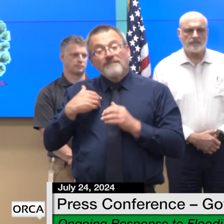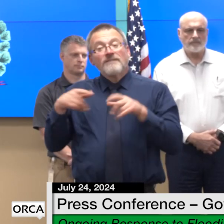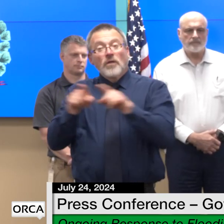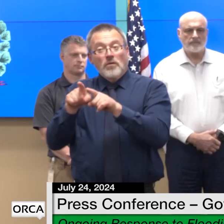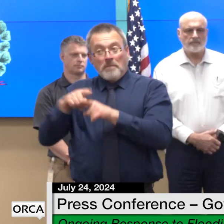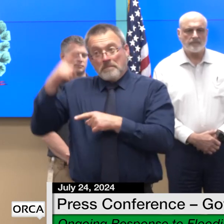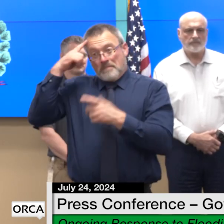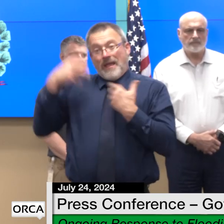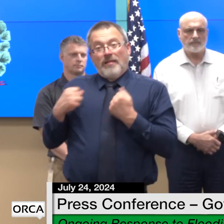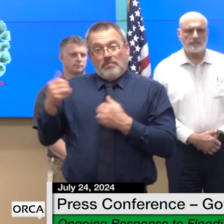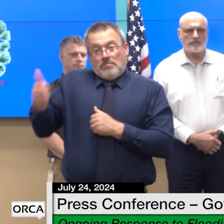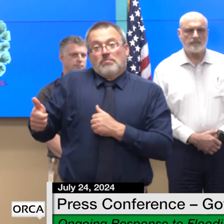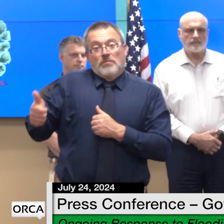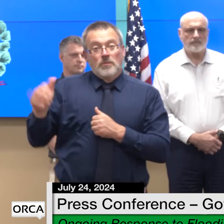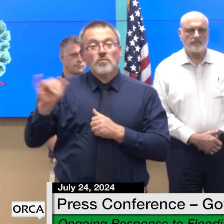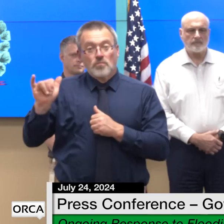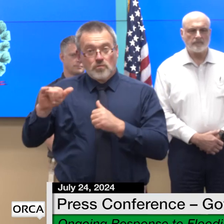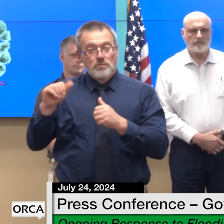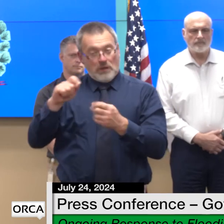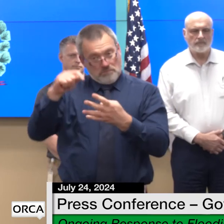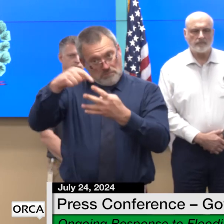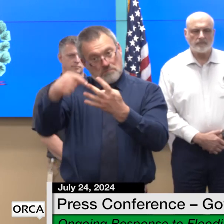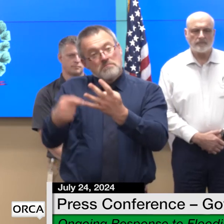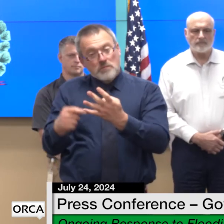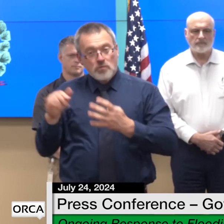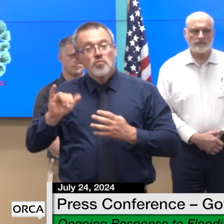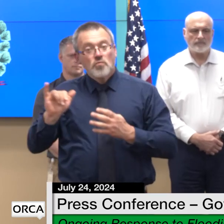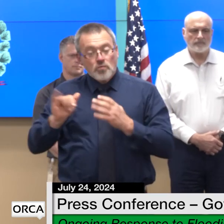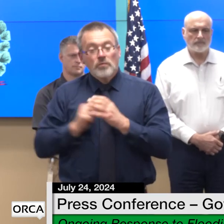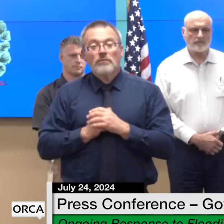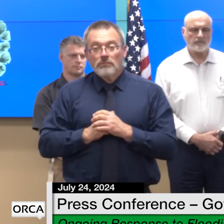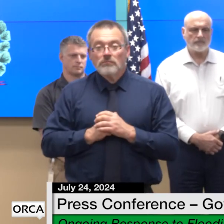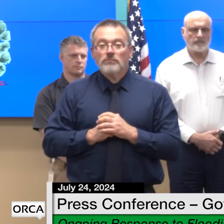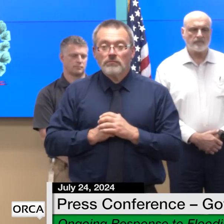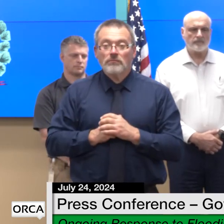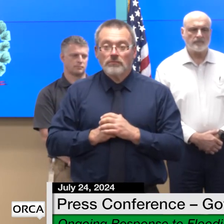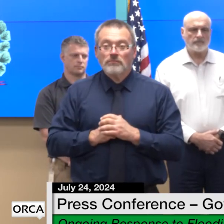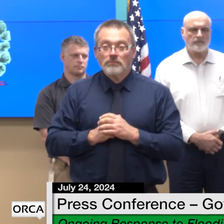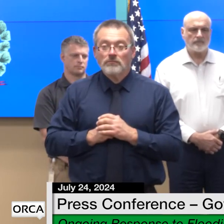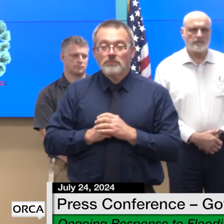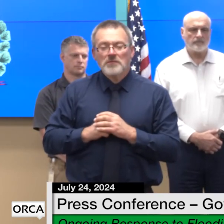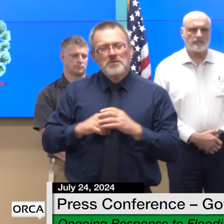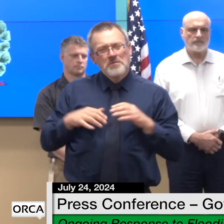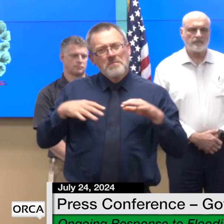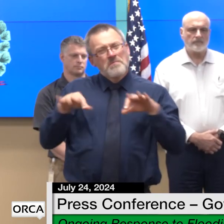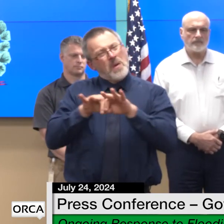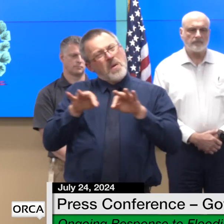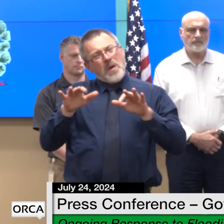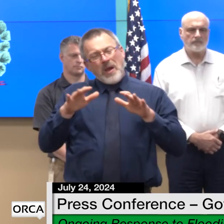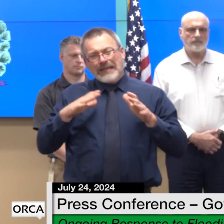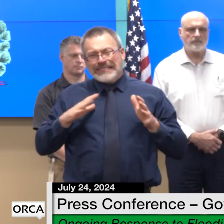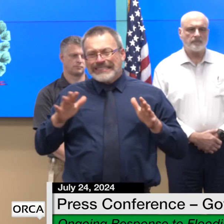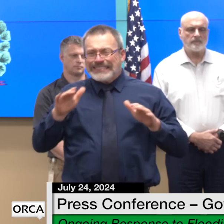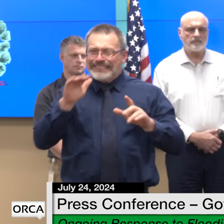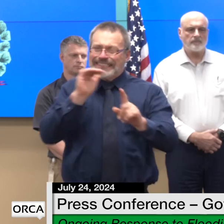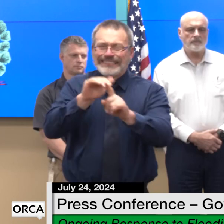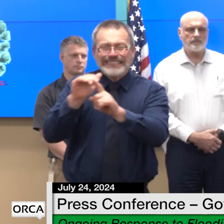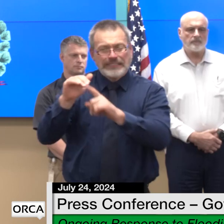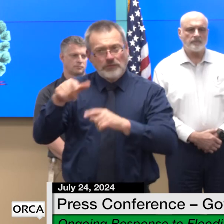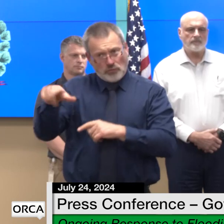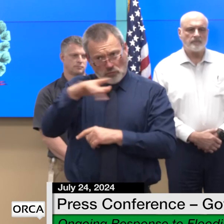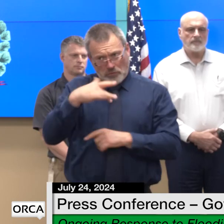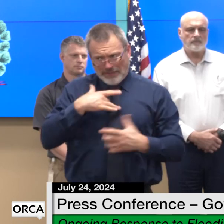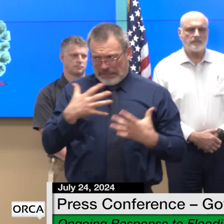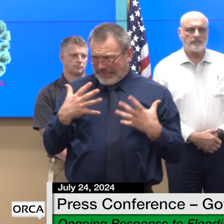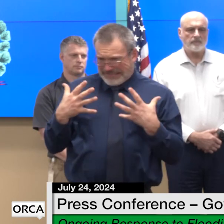available at these recovery centers. I encourage anyone who is impacted by the flooding to take advantage